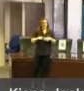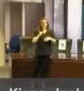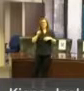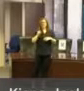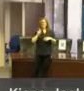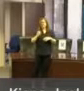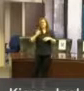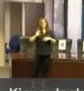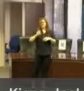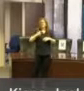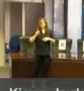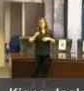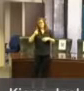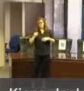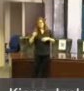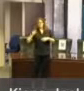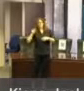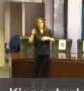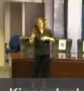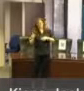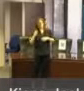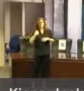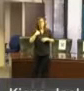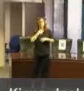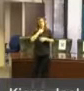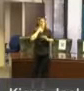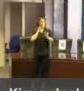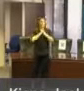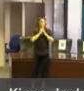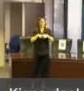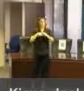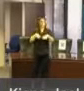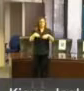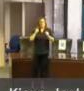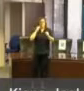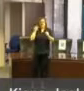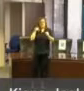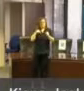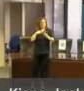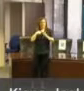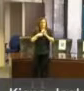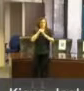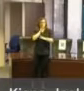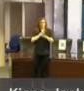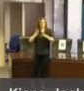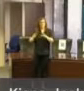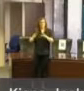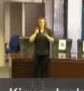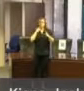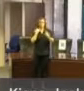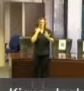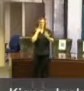publiccomment@dch.ga.gov. We are requesting initial adoption today of these laser radiation rules, and I will pause again for any questions.